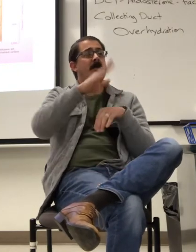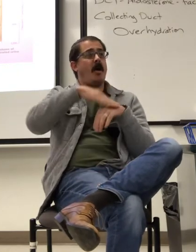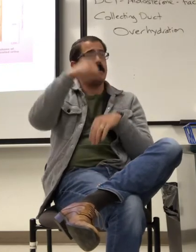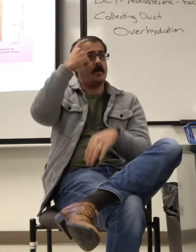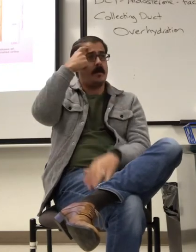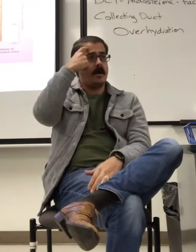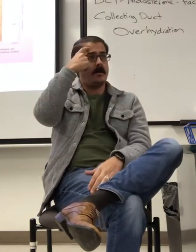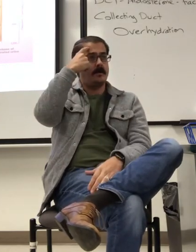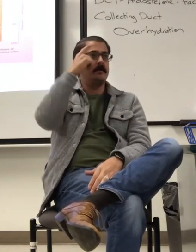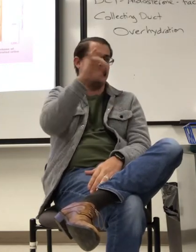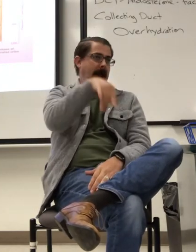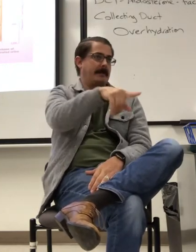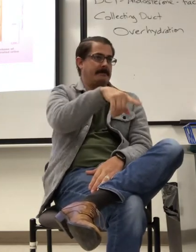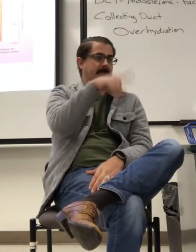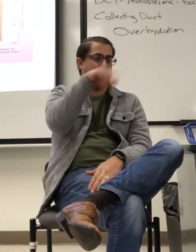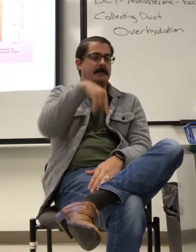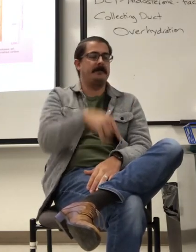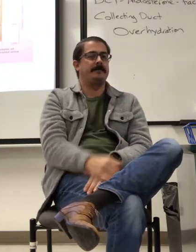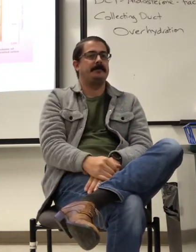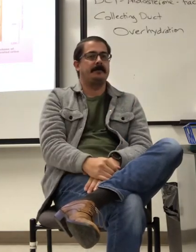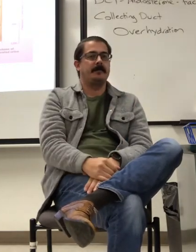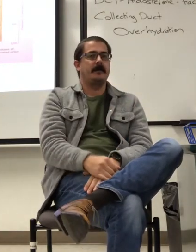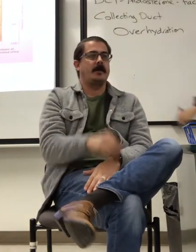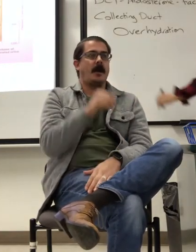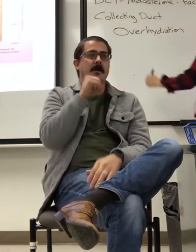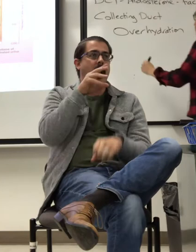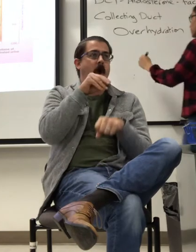not release ADH.